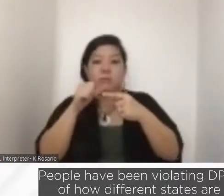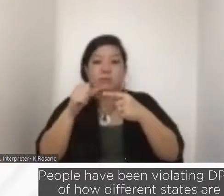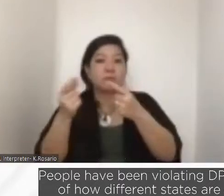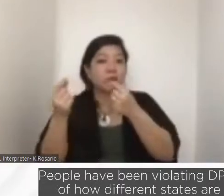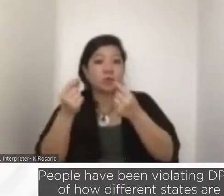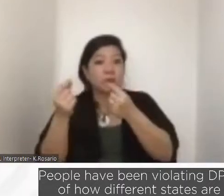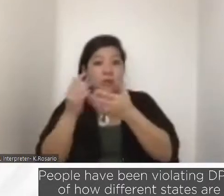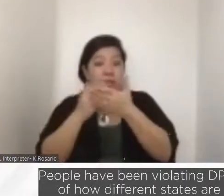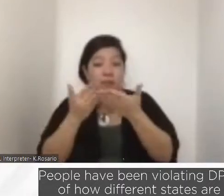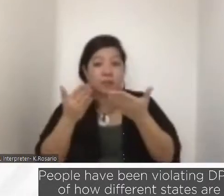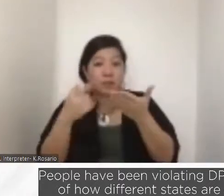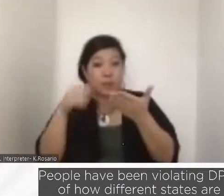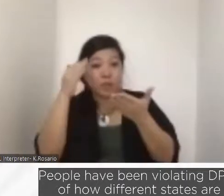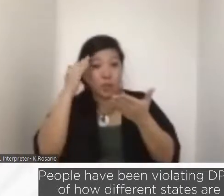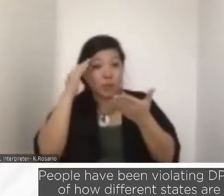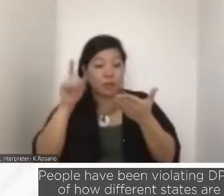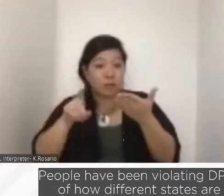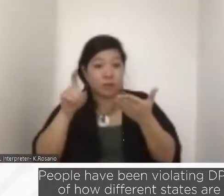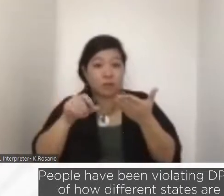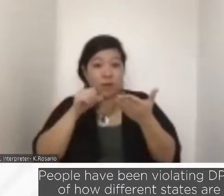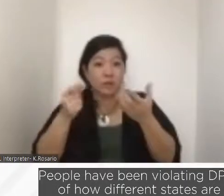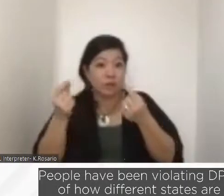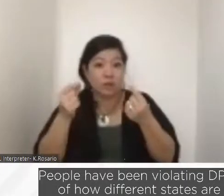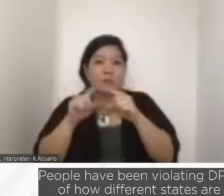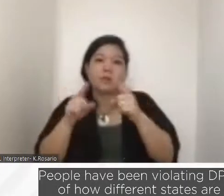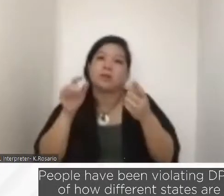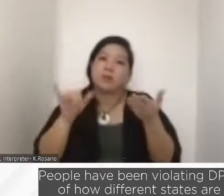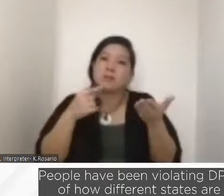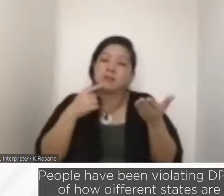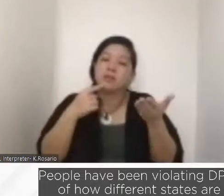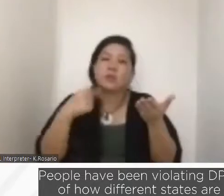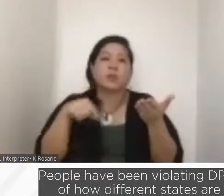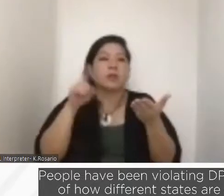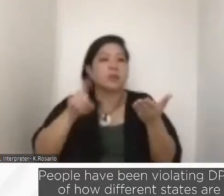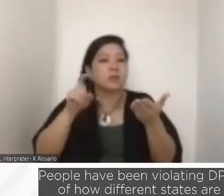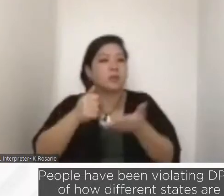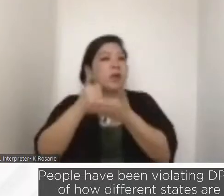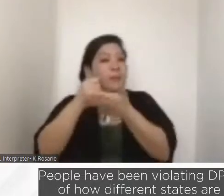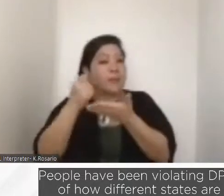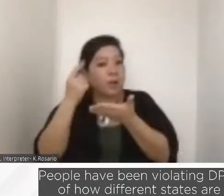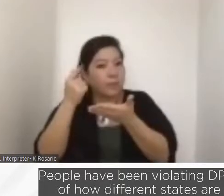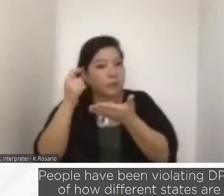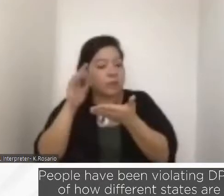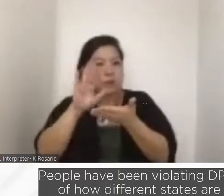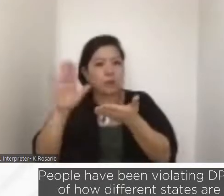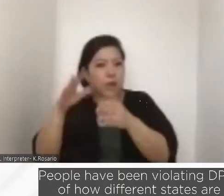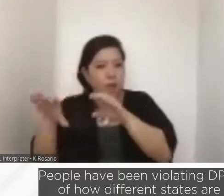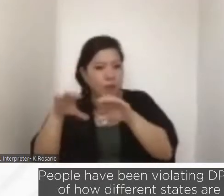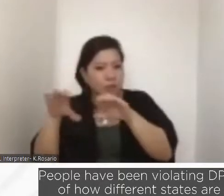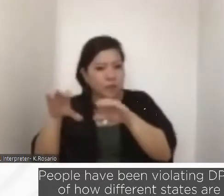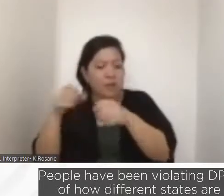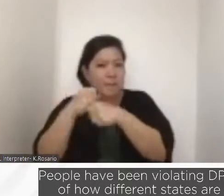some of the things that we know they should be doing. But that said, we need to help them understand that your actions may